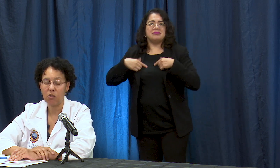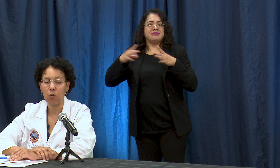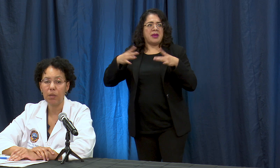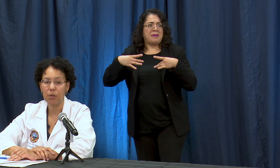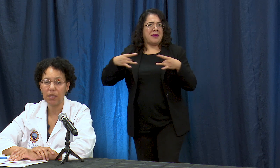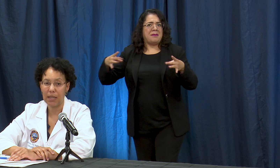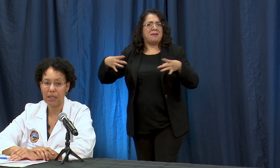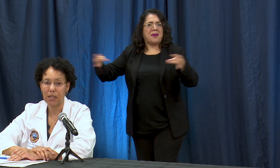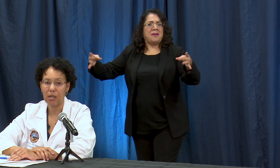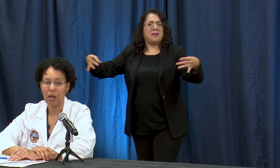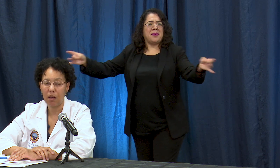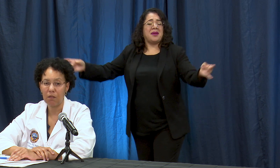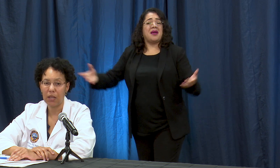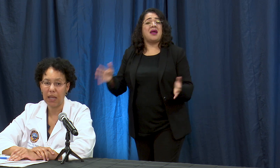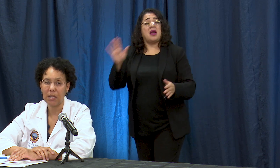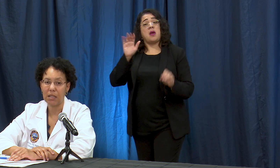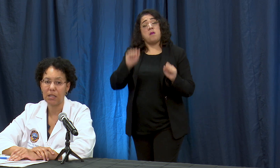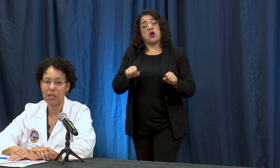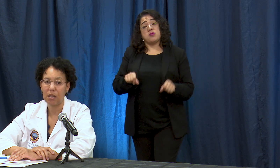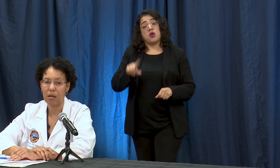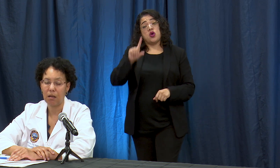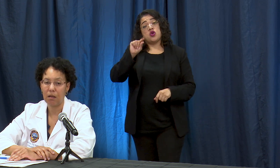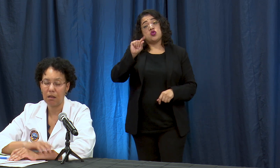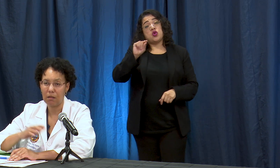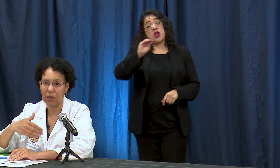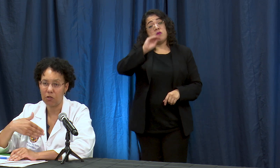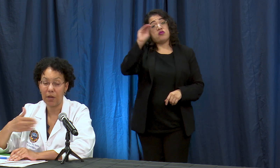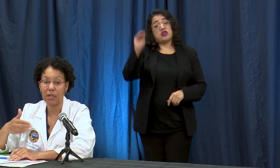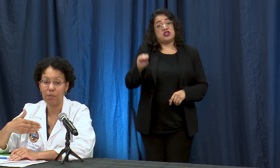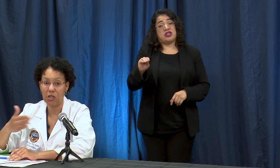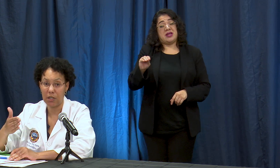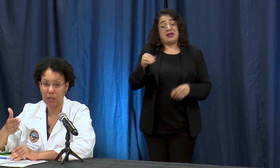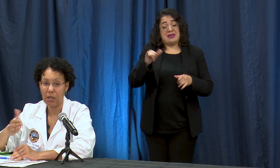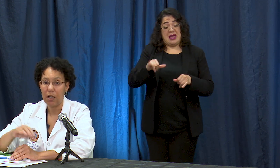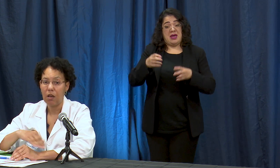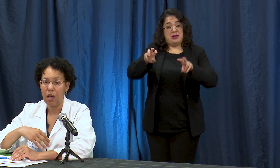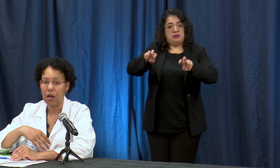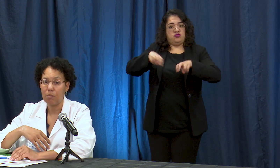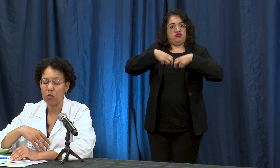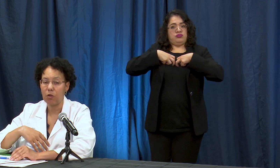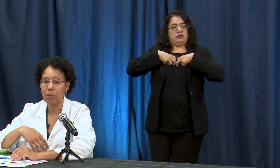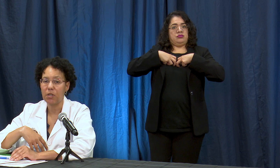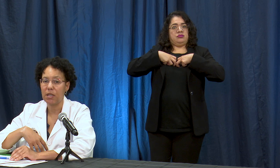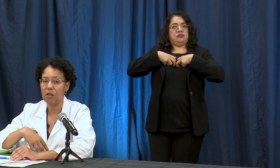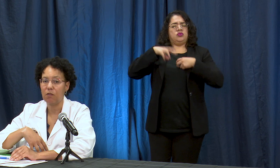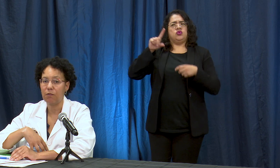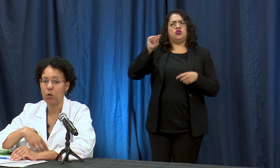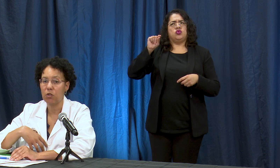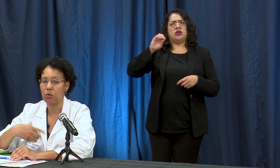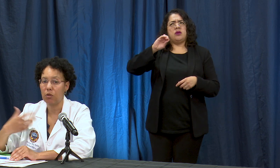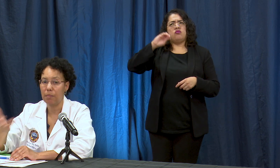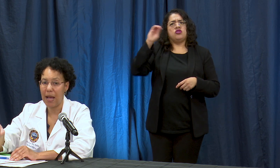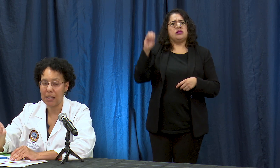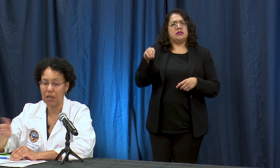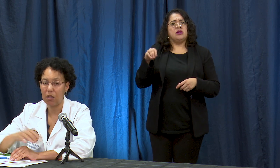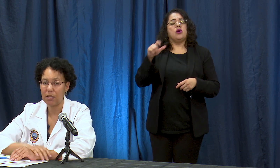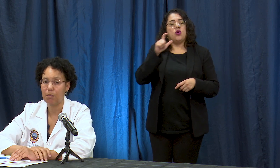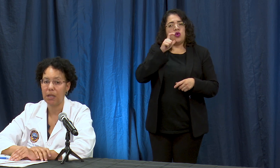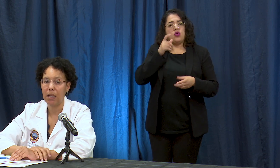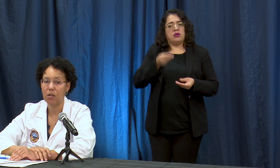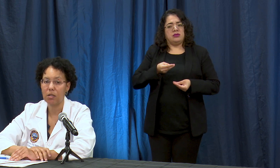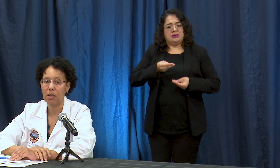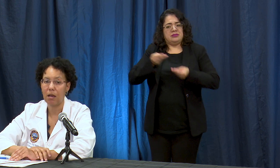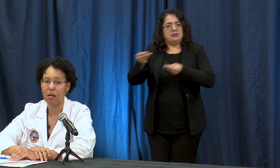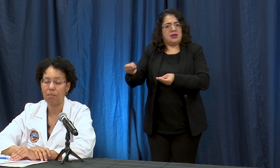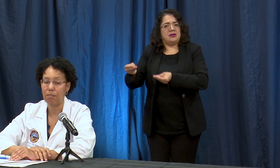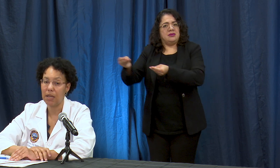that 20% of the cases, the transmission, so 20% of folks who are passing it on to